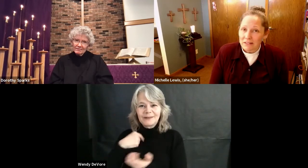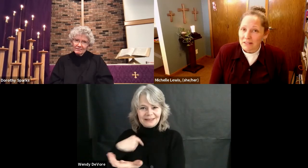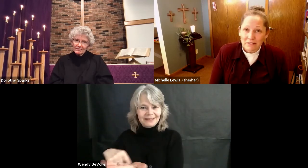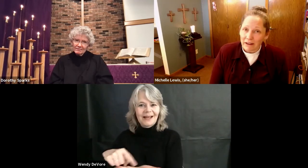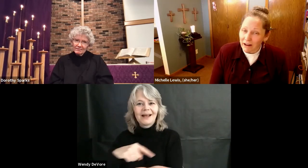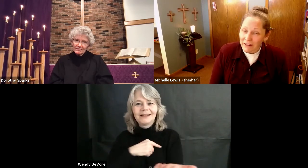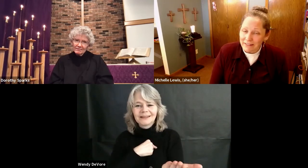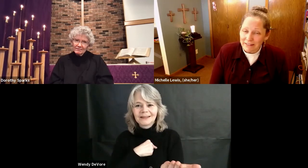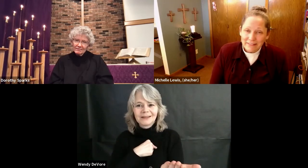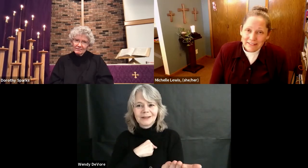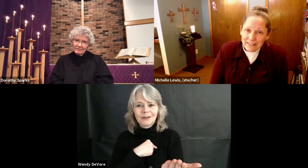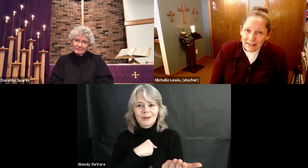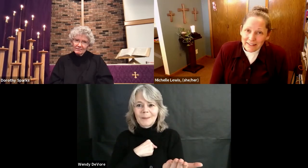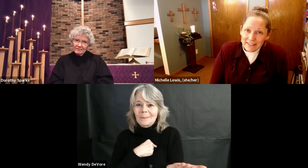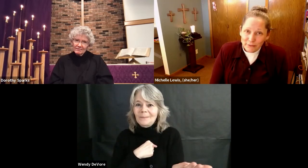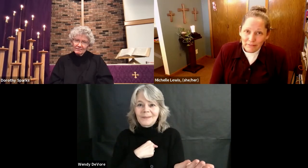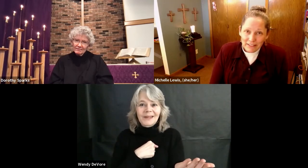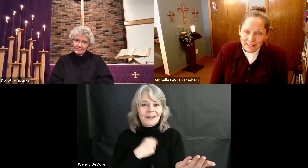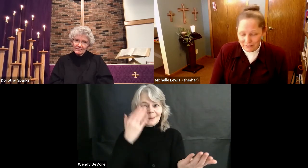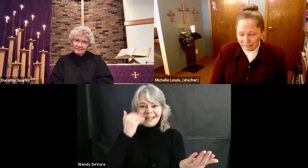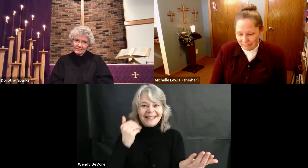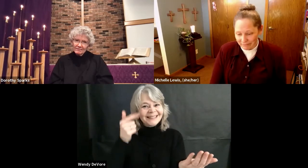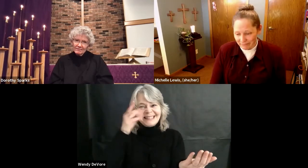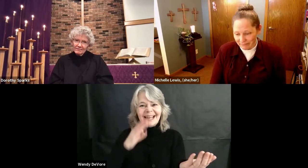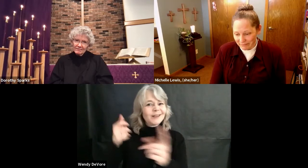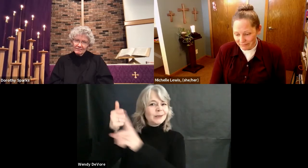just because God decides to love us,